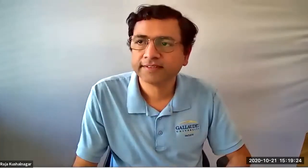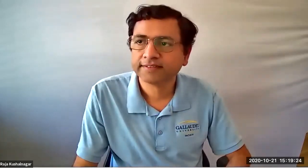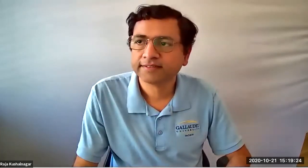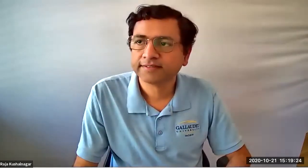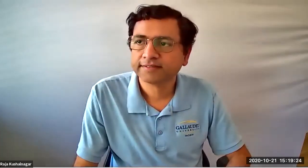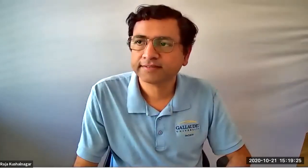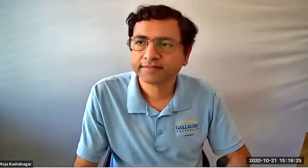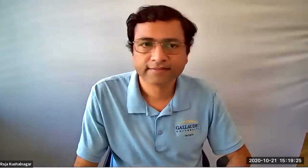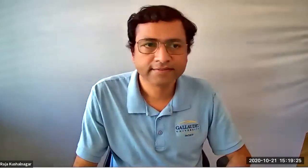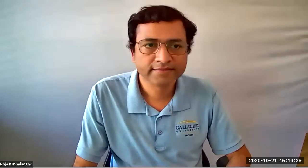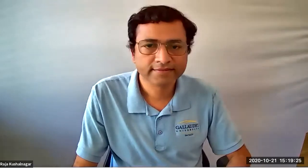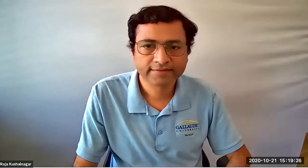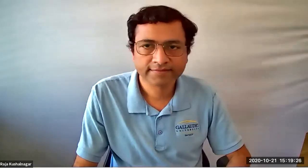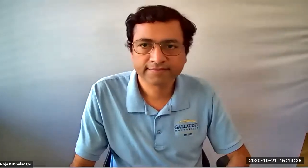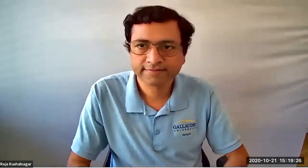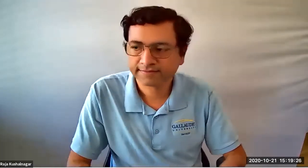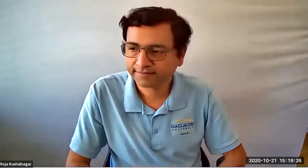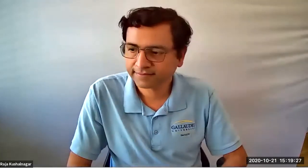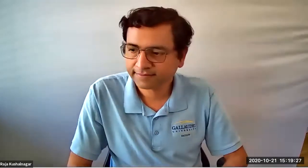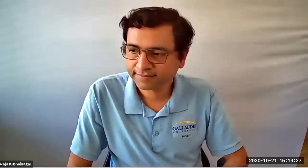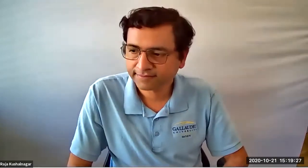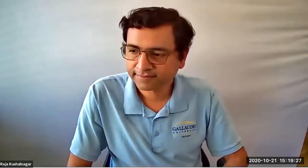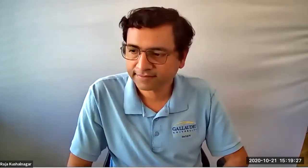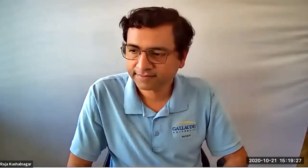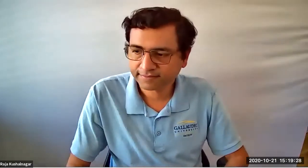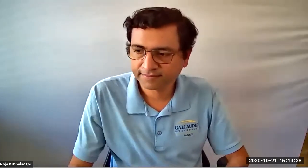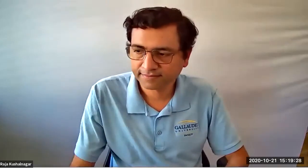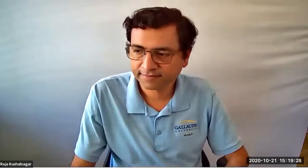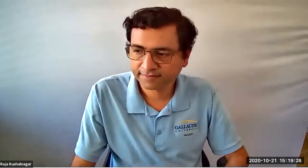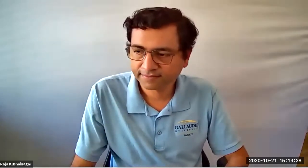Brianna, if you could take a moment just to come up on the screen.